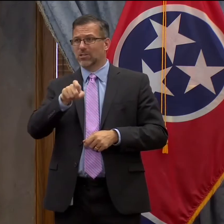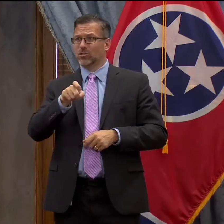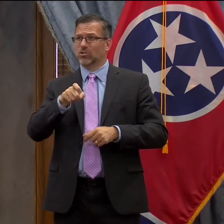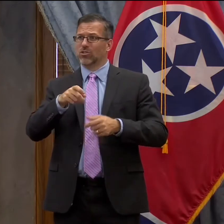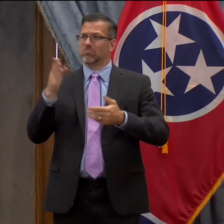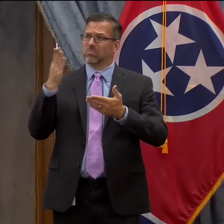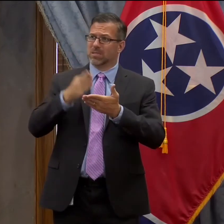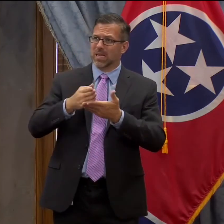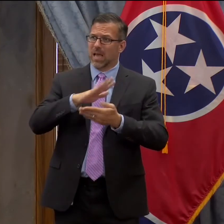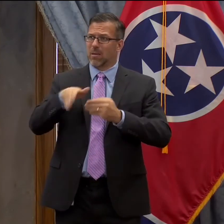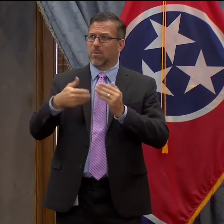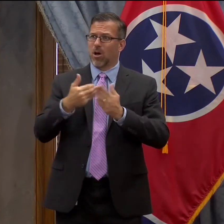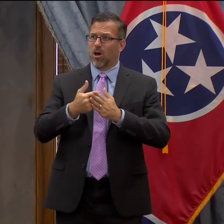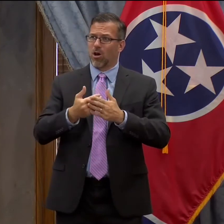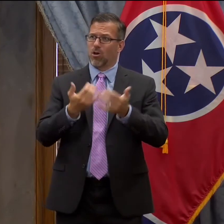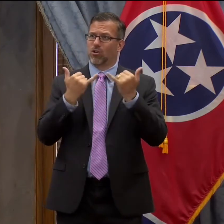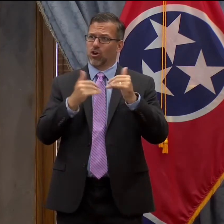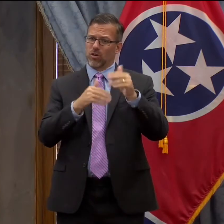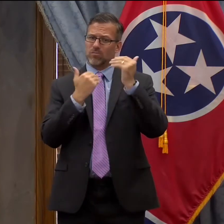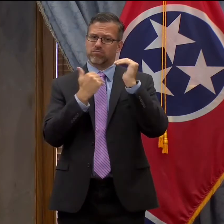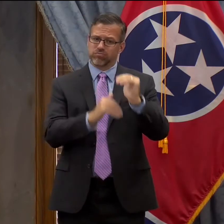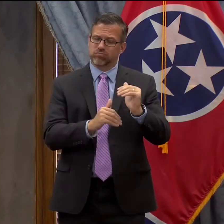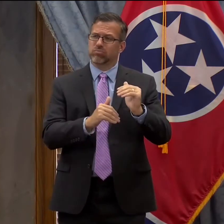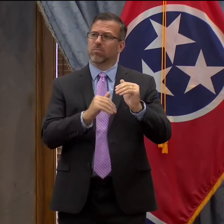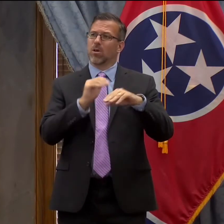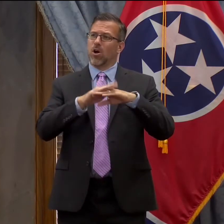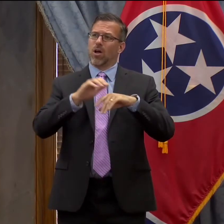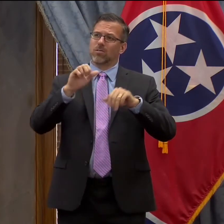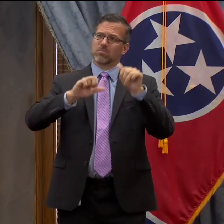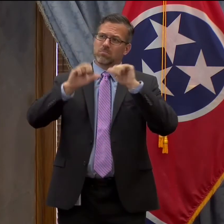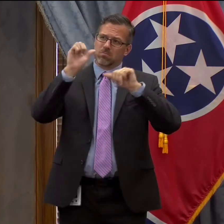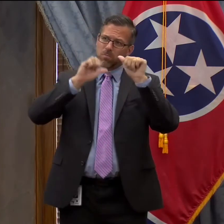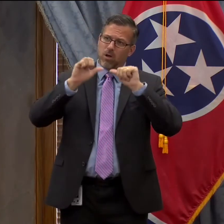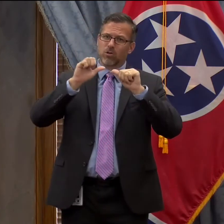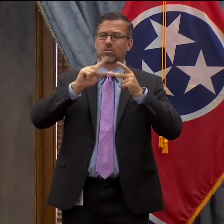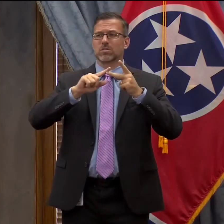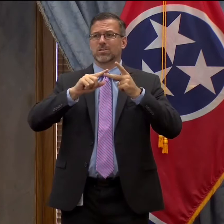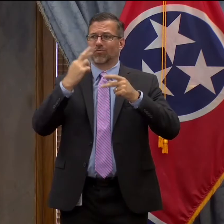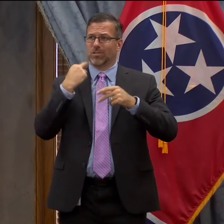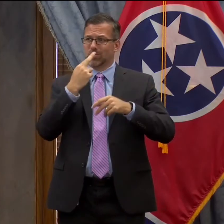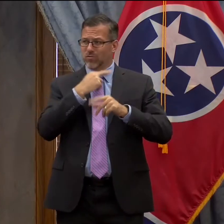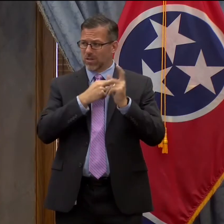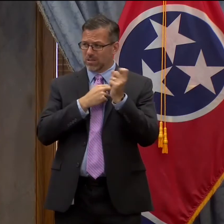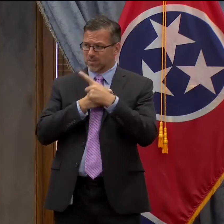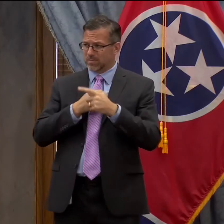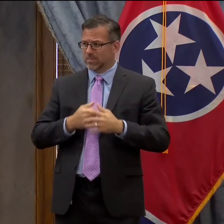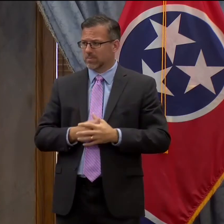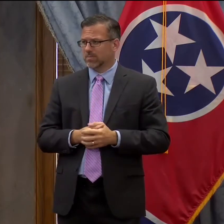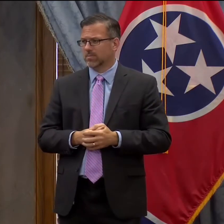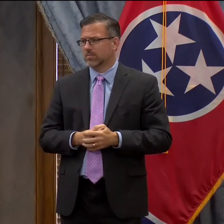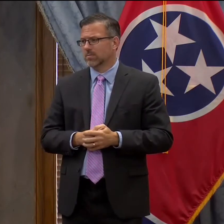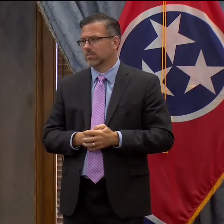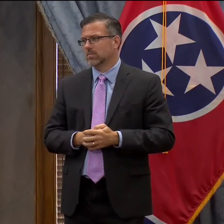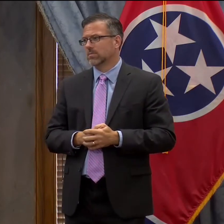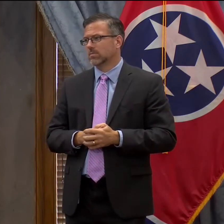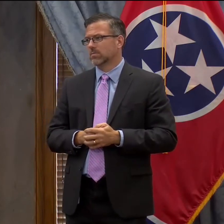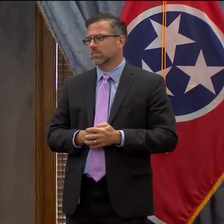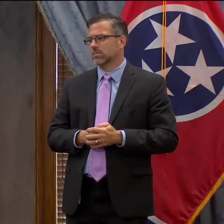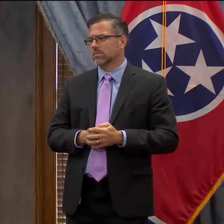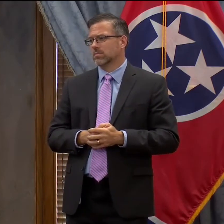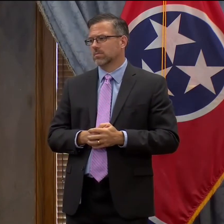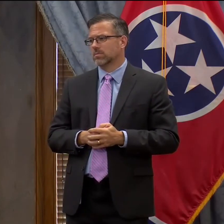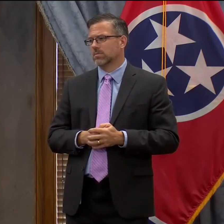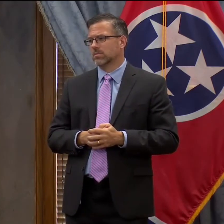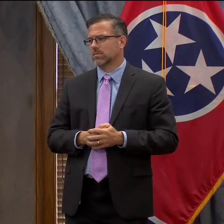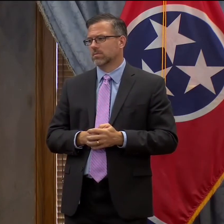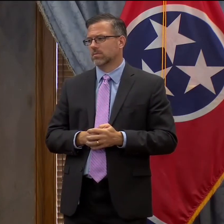restrictions on bars and restaurants? Where are you on that? Well, I think that we made a commitment early on to